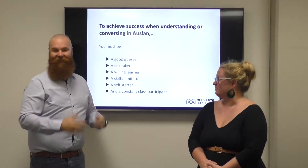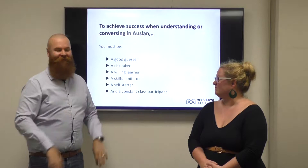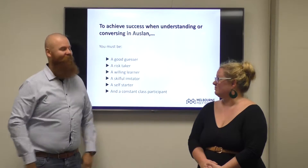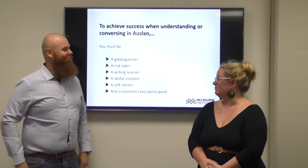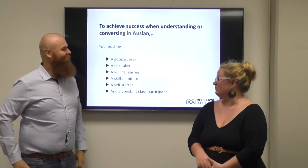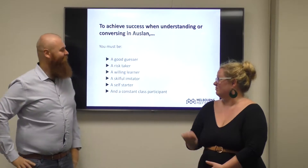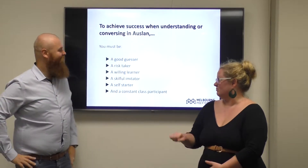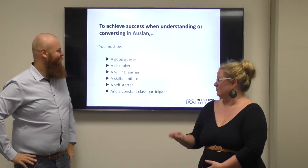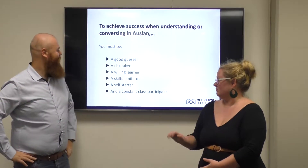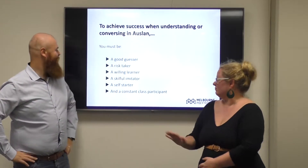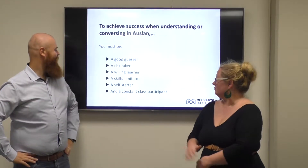well.